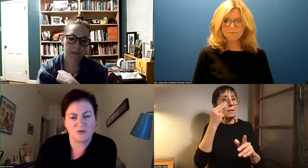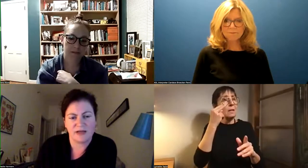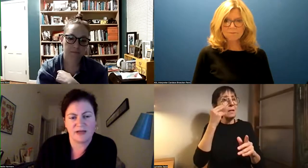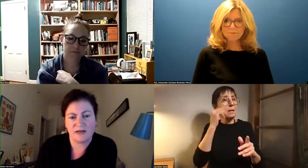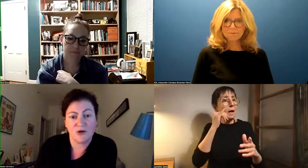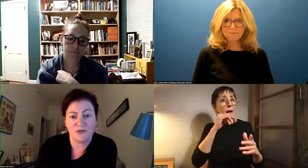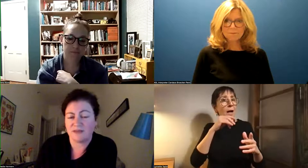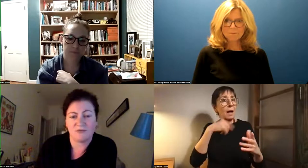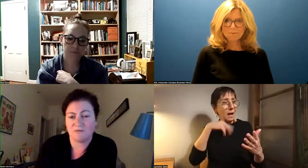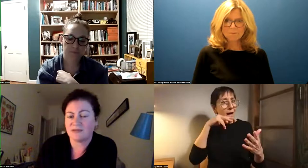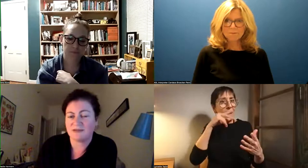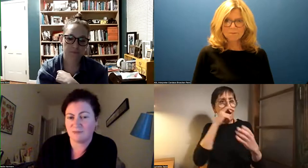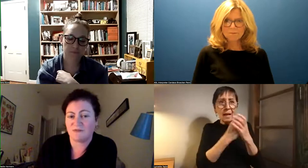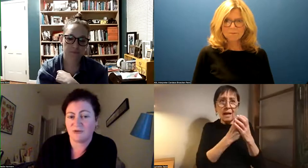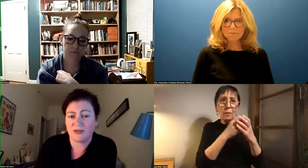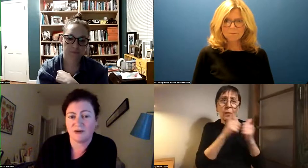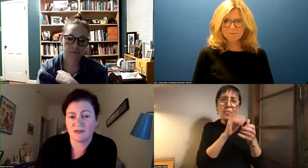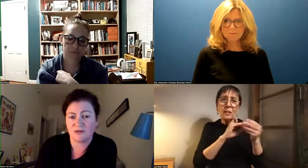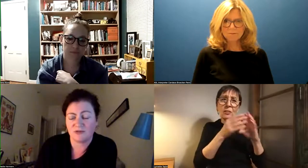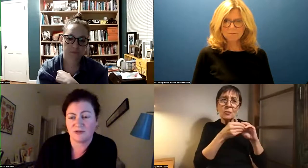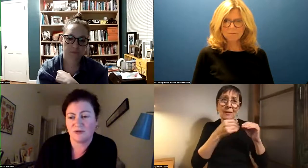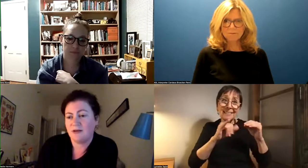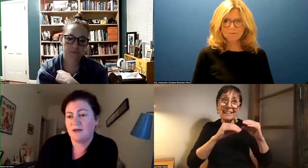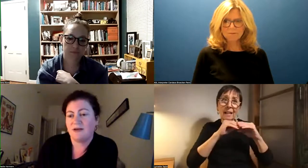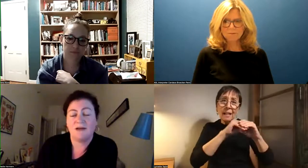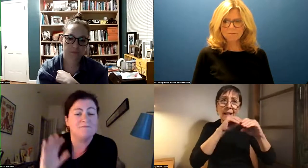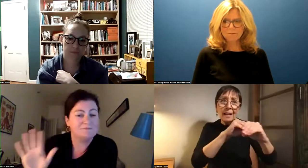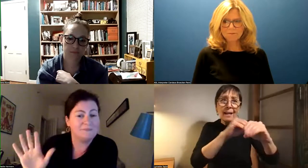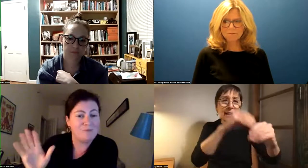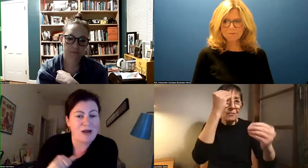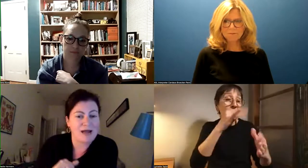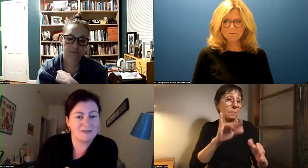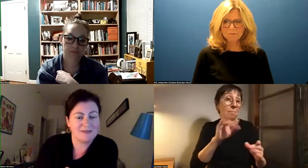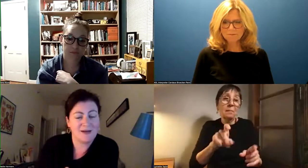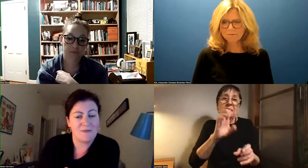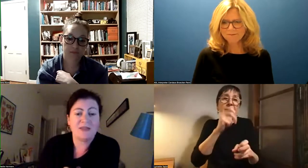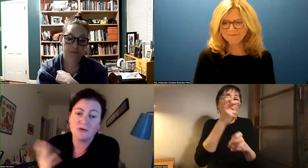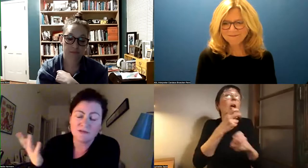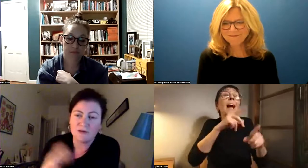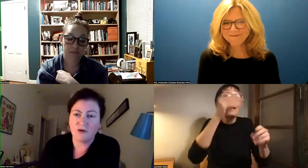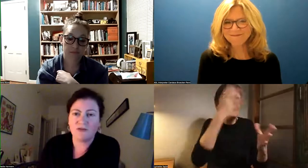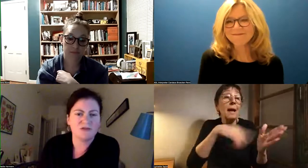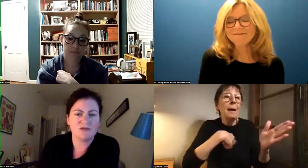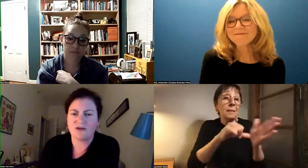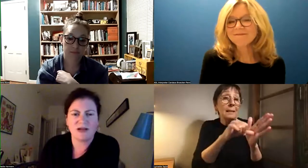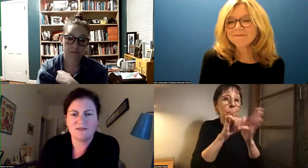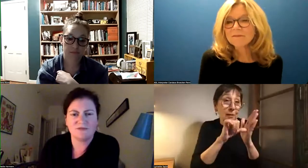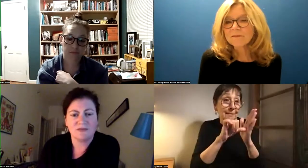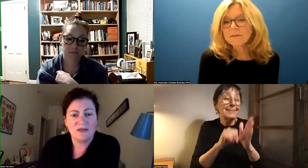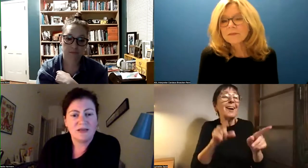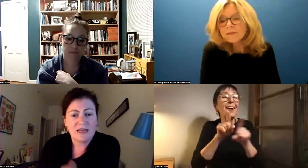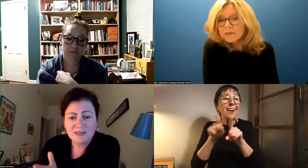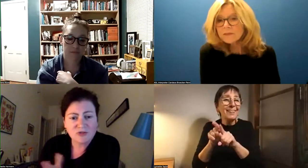in the story, and I know that must have been really hard to do. So impressed. And those, you know, also there's all kinds